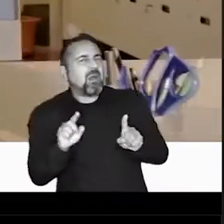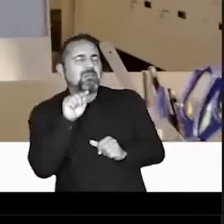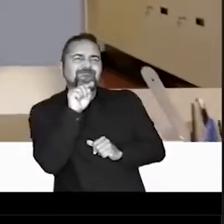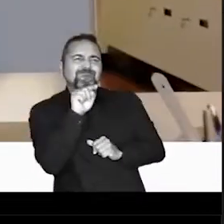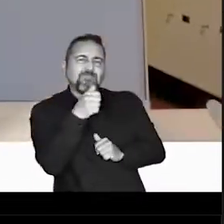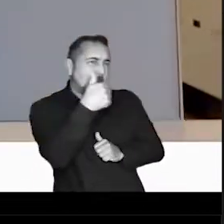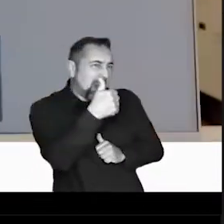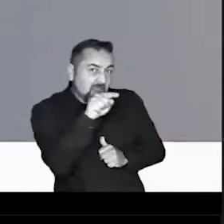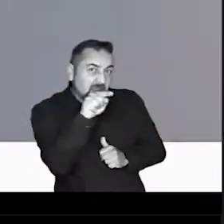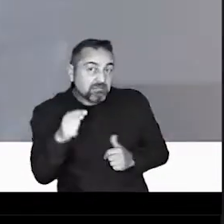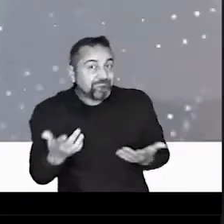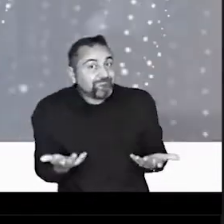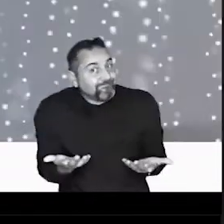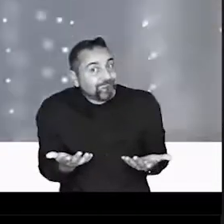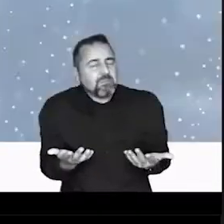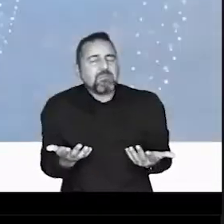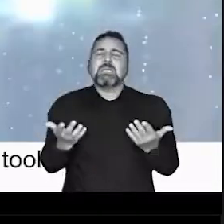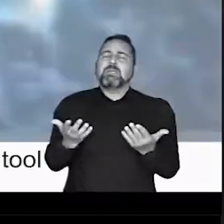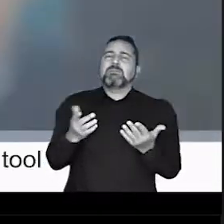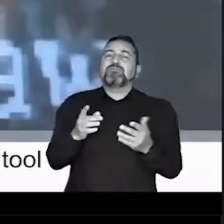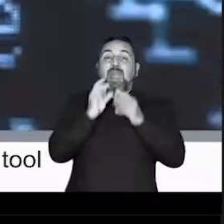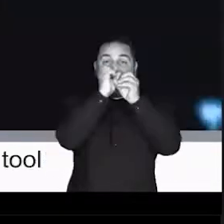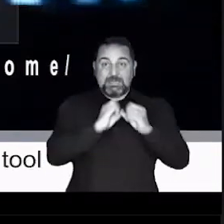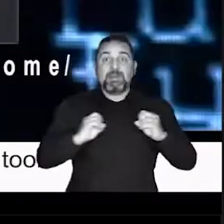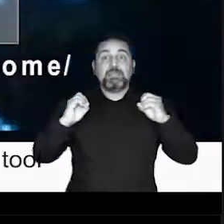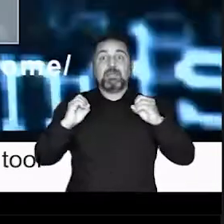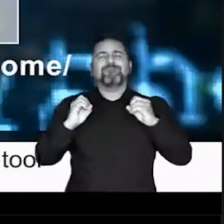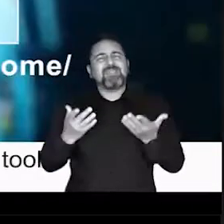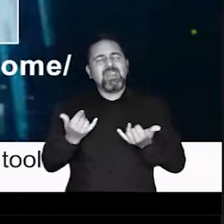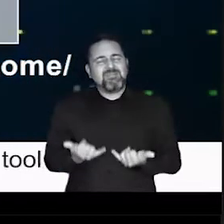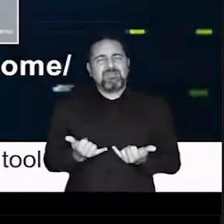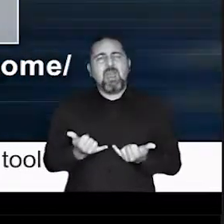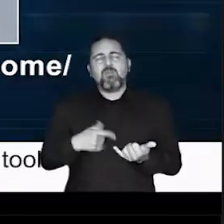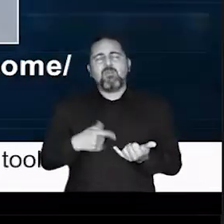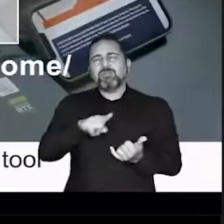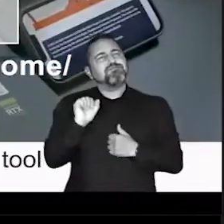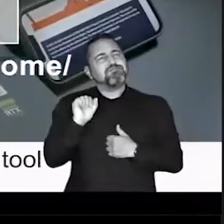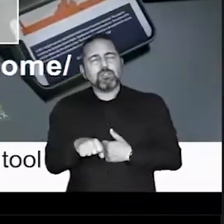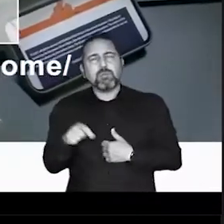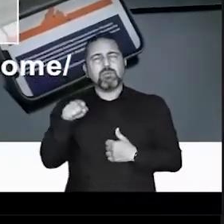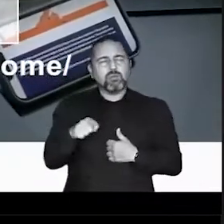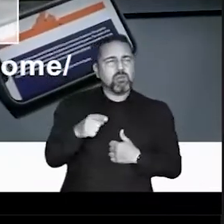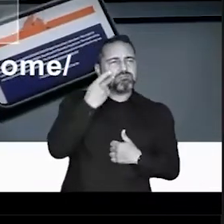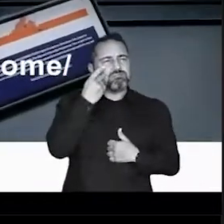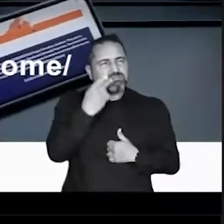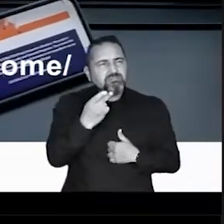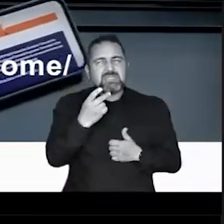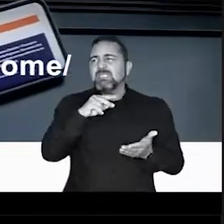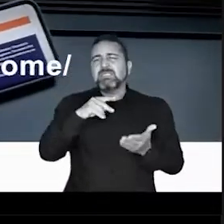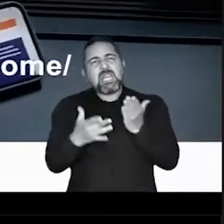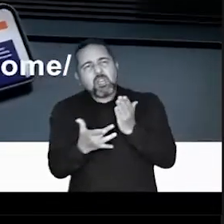how do you know if the information is reliable? ACCESSIBILITECH was created with the aim of creating a tool to identify,